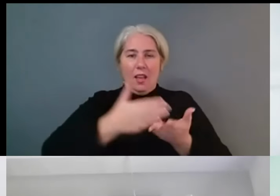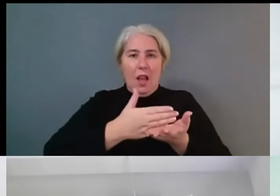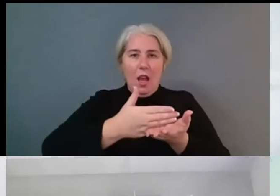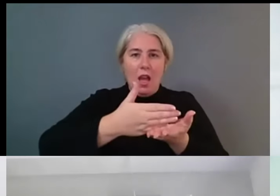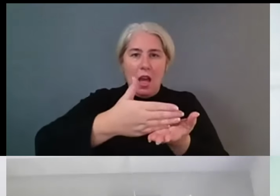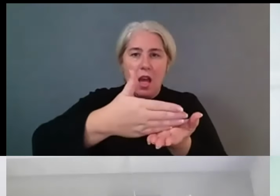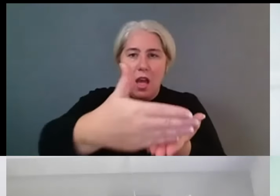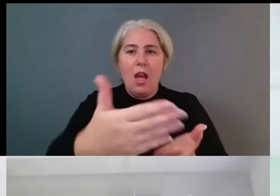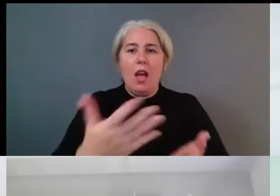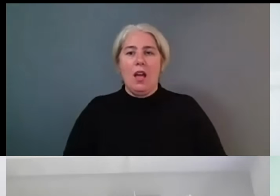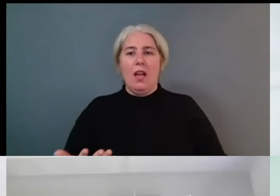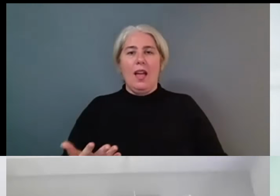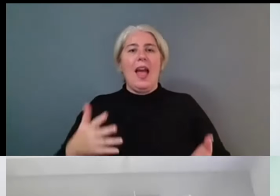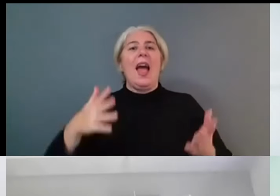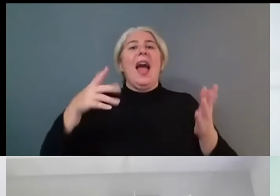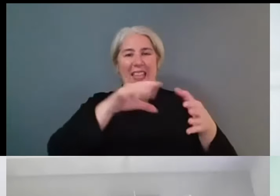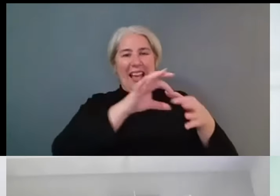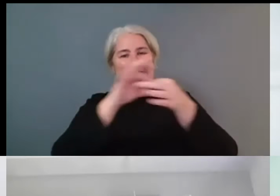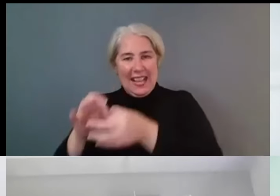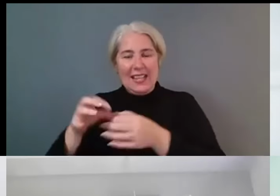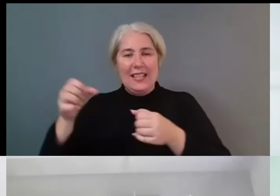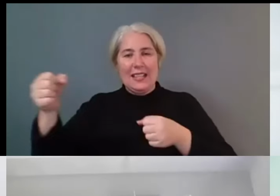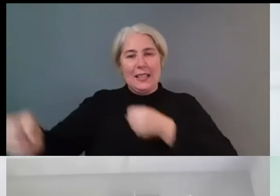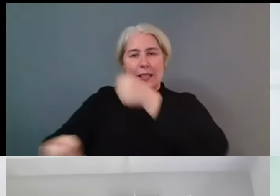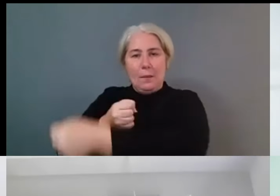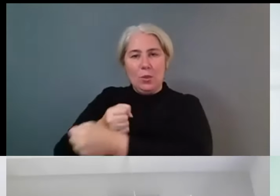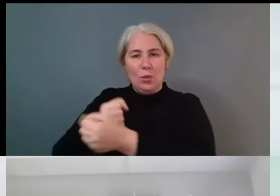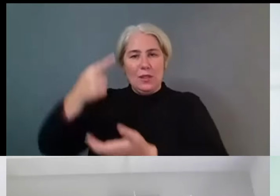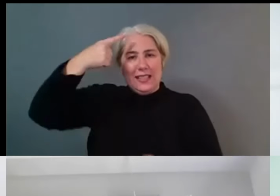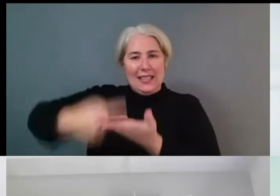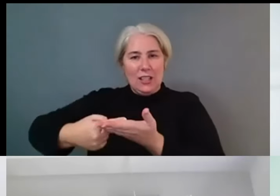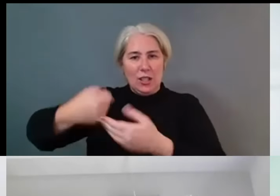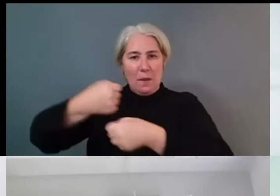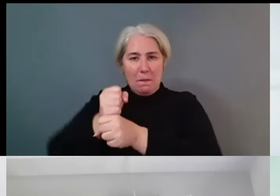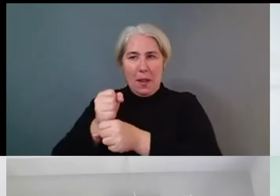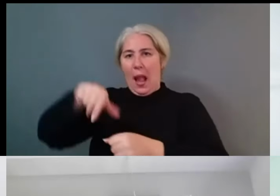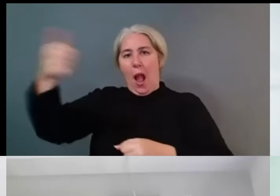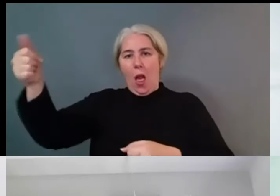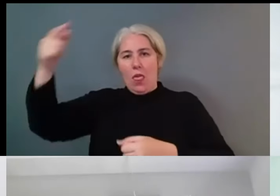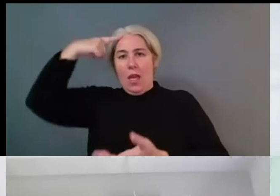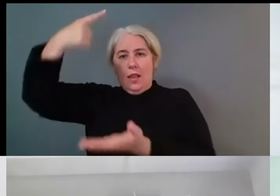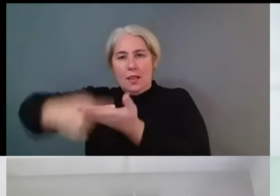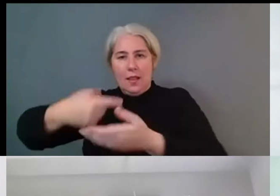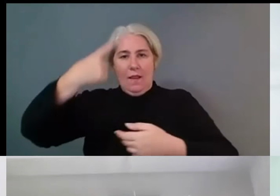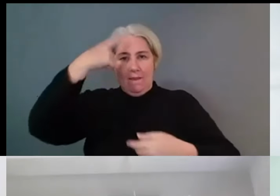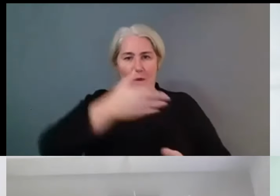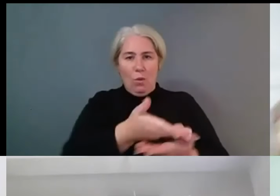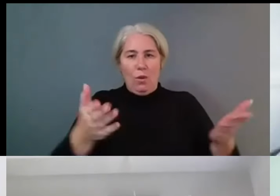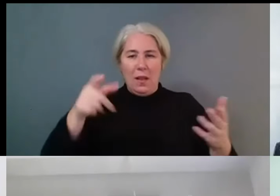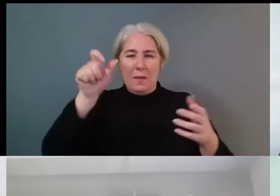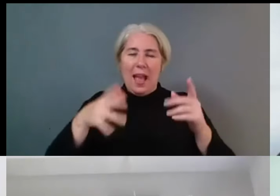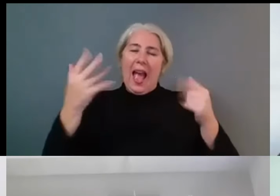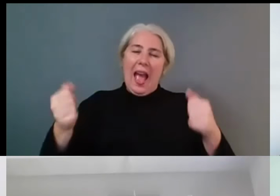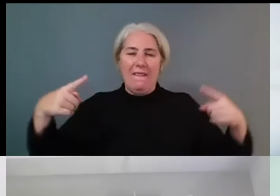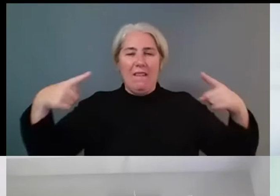hand in hand with the substitute decision making. So there is no different interpretations and conflicting